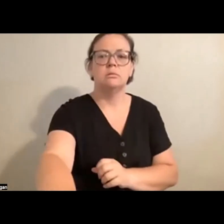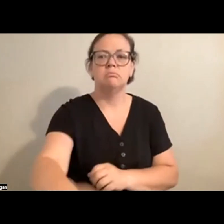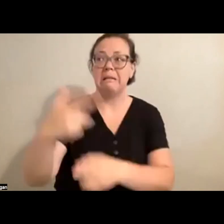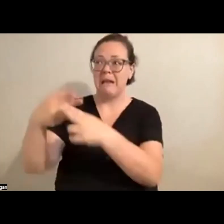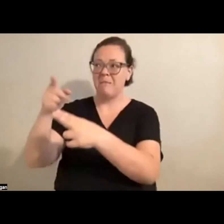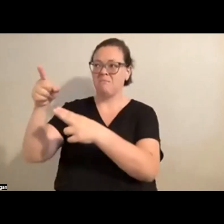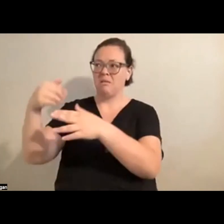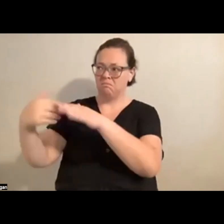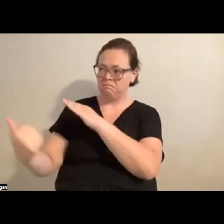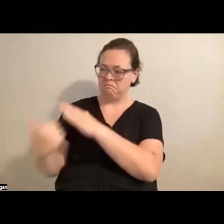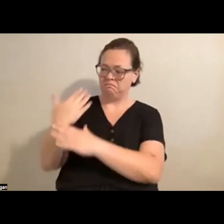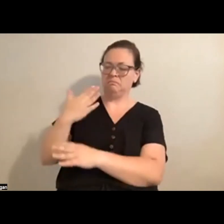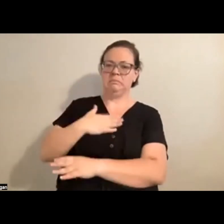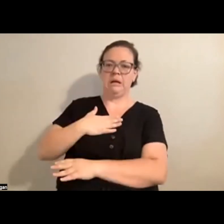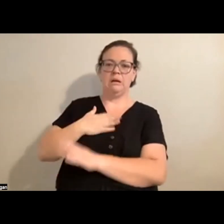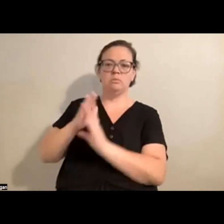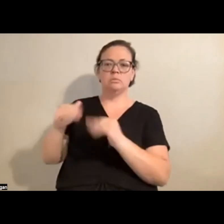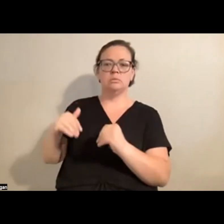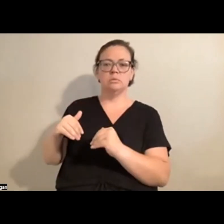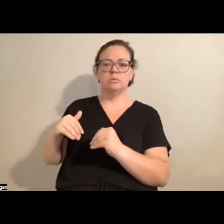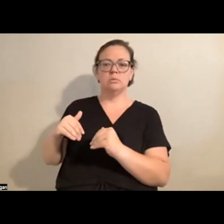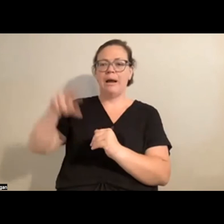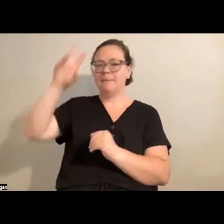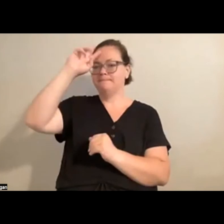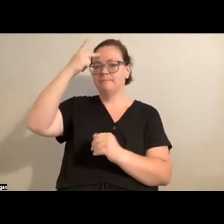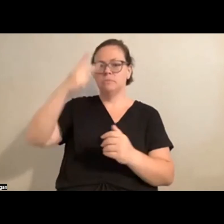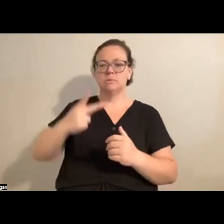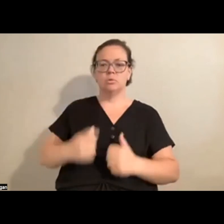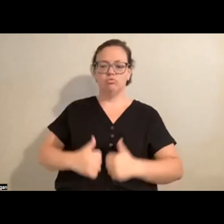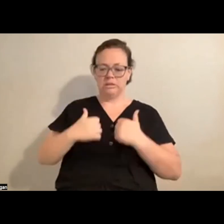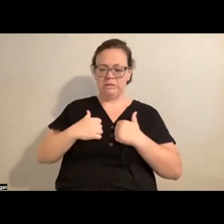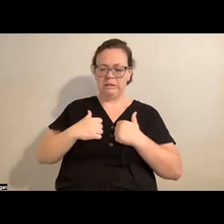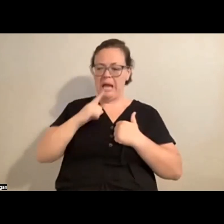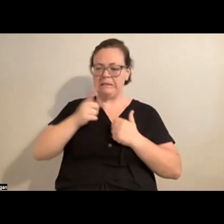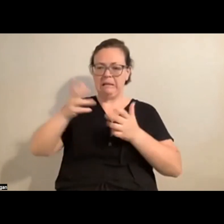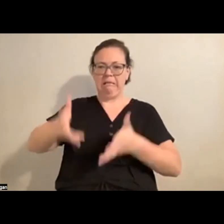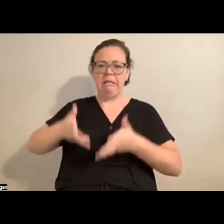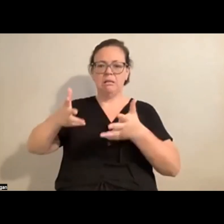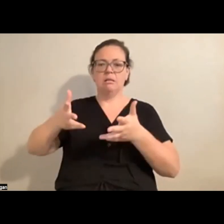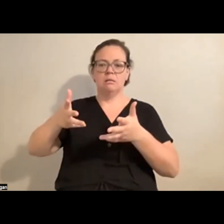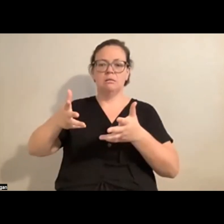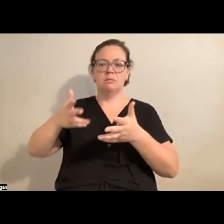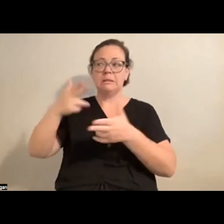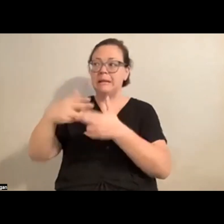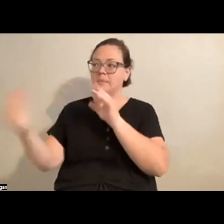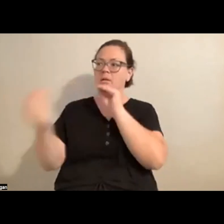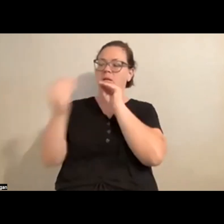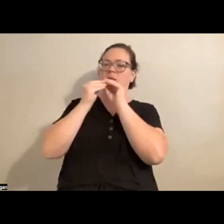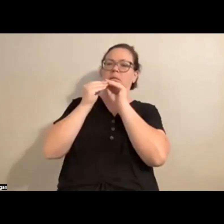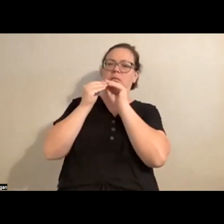entered. I misread residence as residual. The name kissed